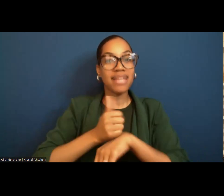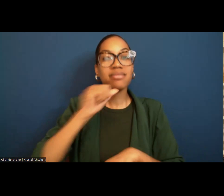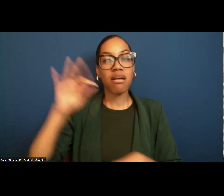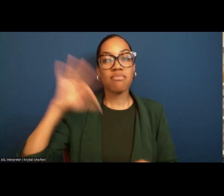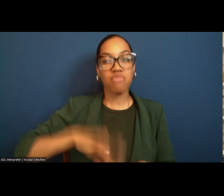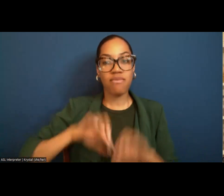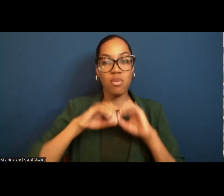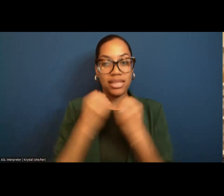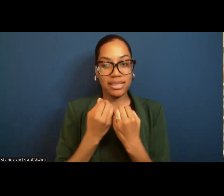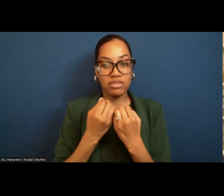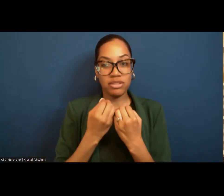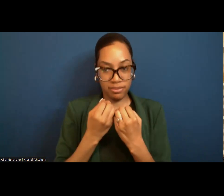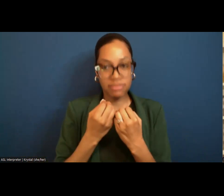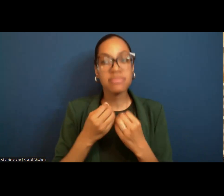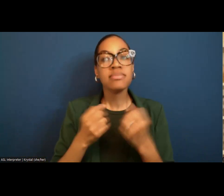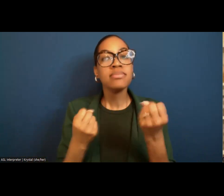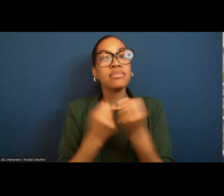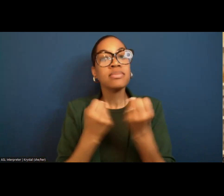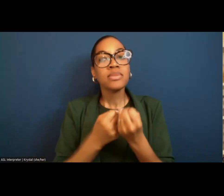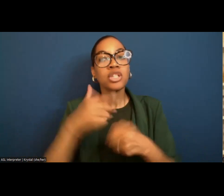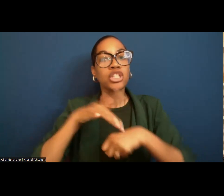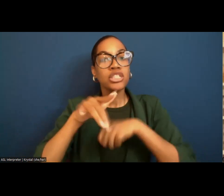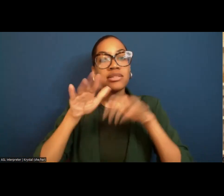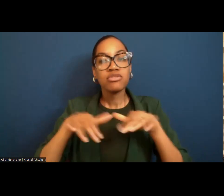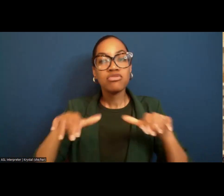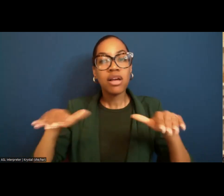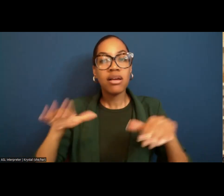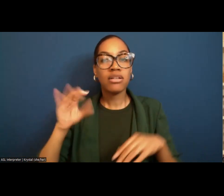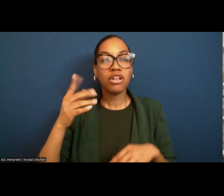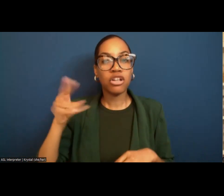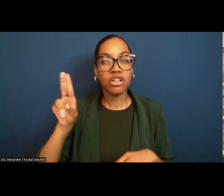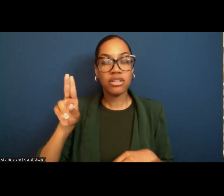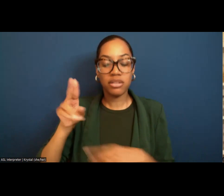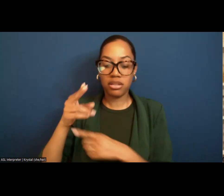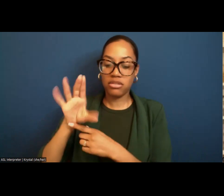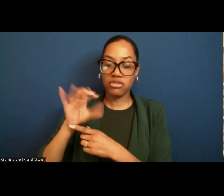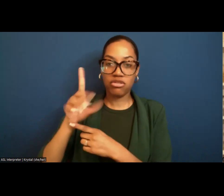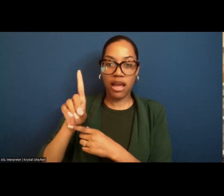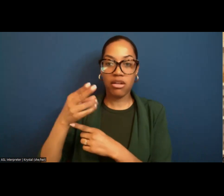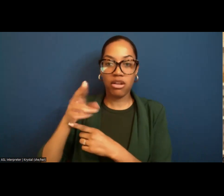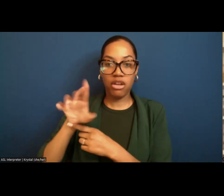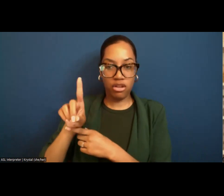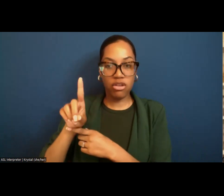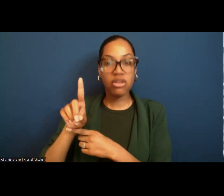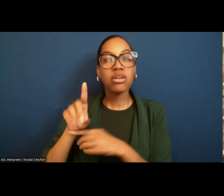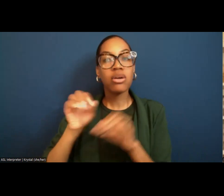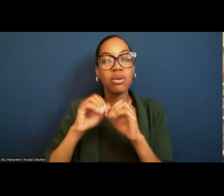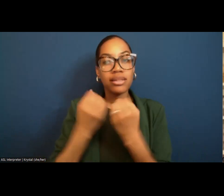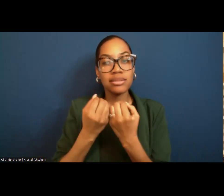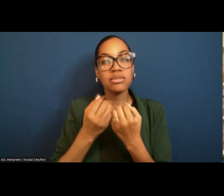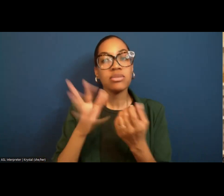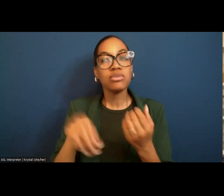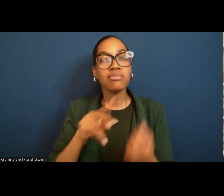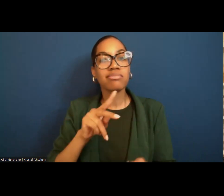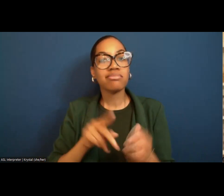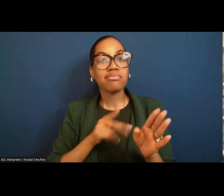resources, and professional growth opportunities, all designed to meet the needs and protect the rights of children, their families,